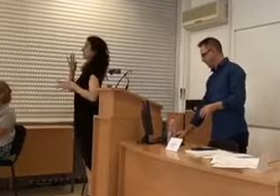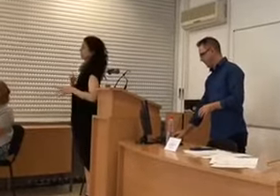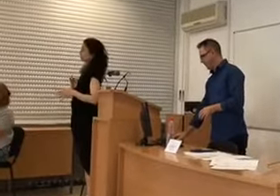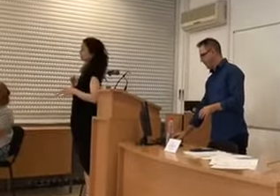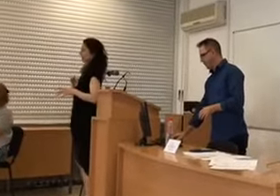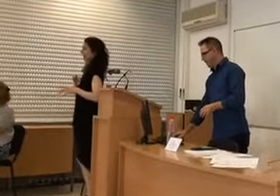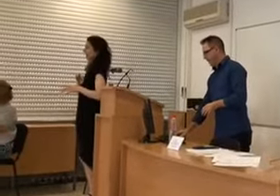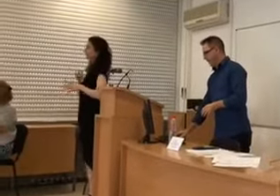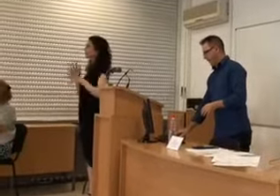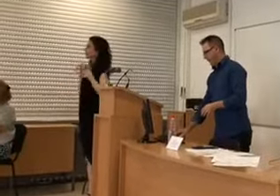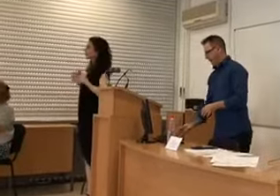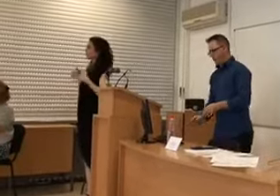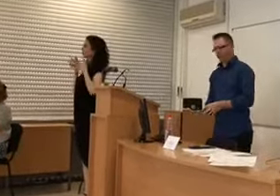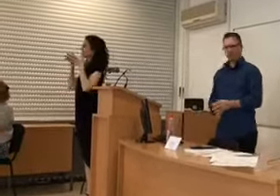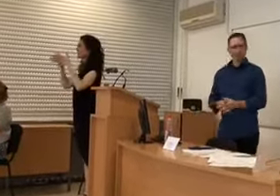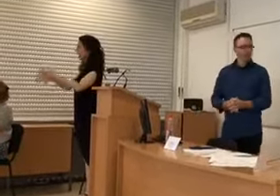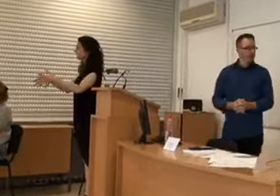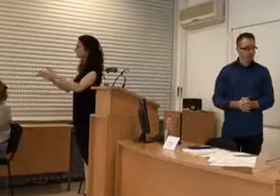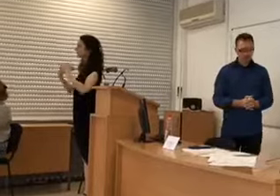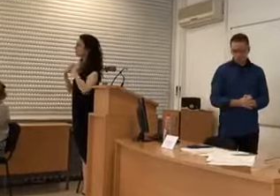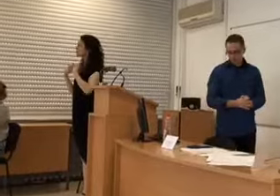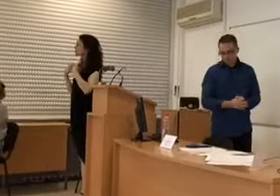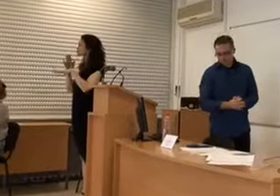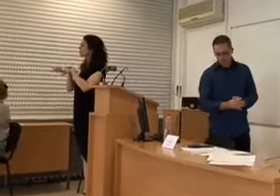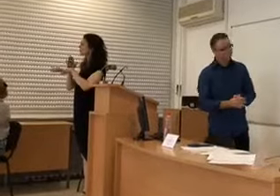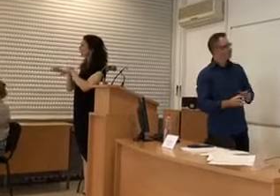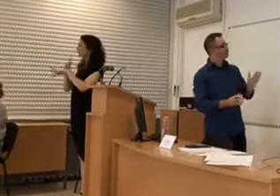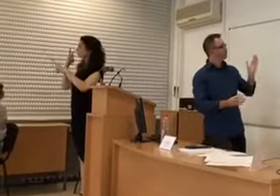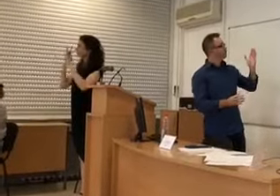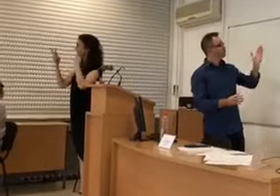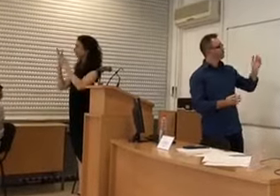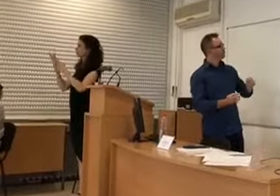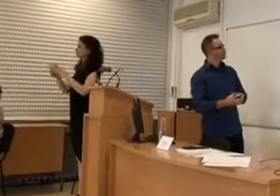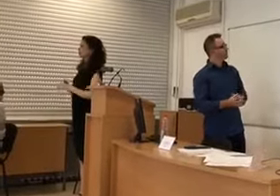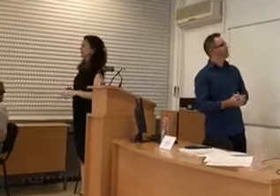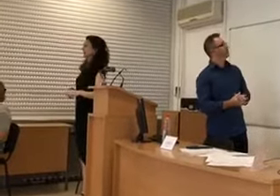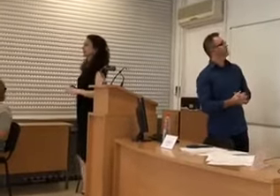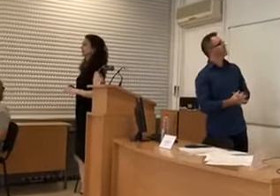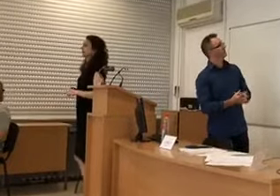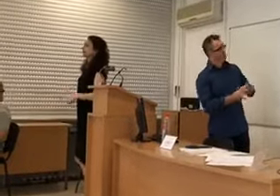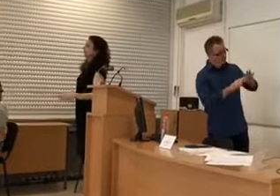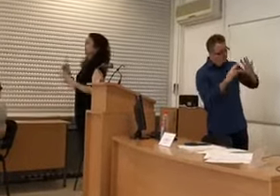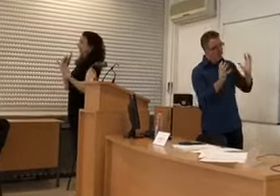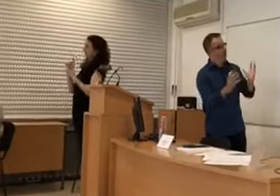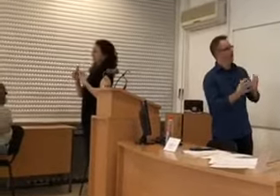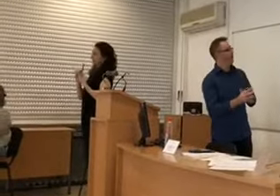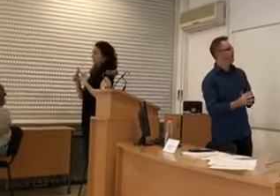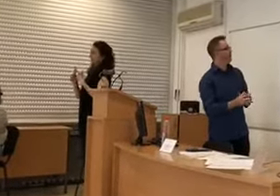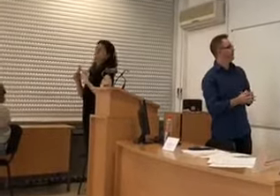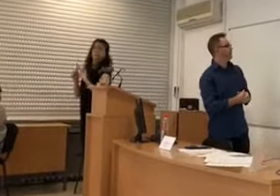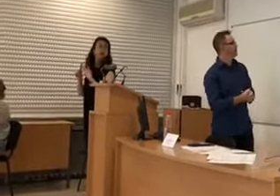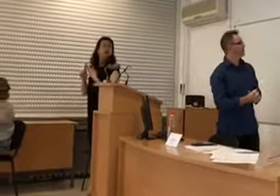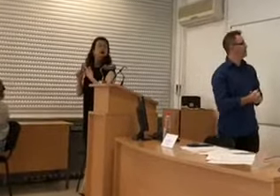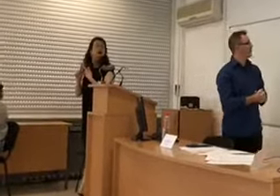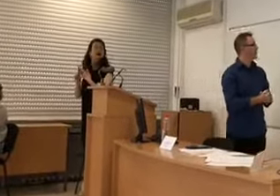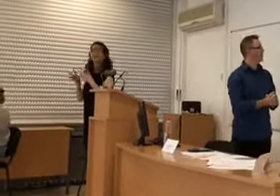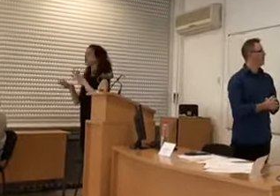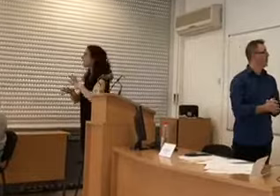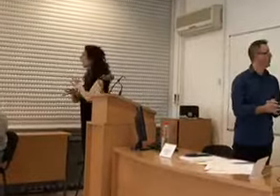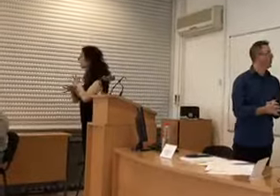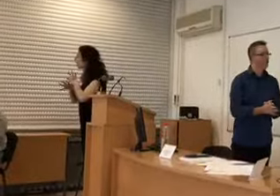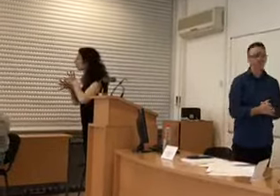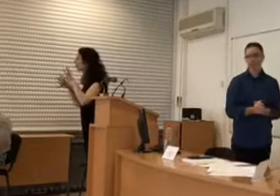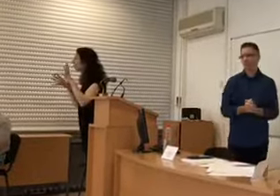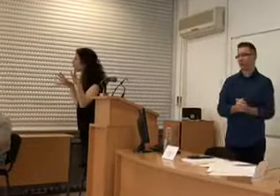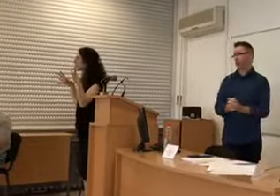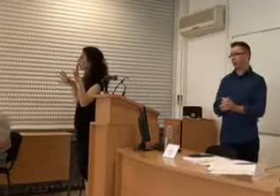most evident. So, the first big area, this is the cyber